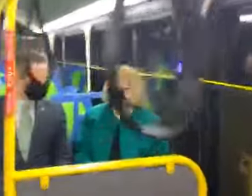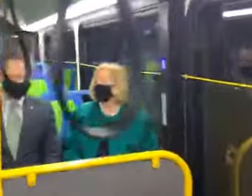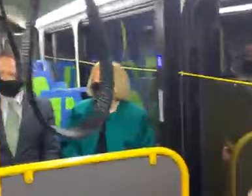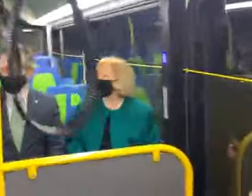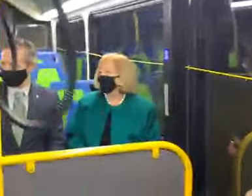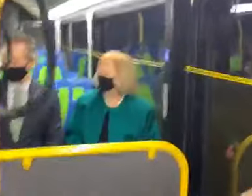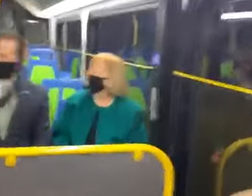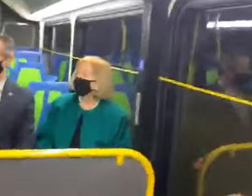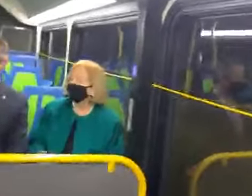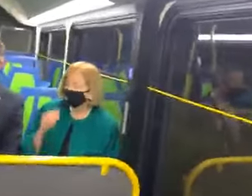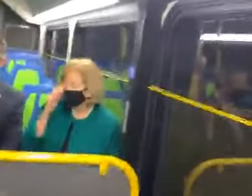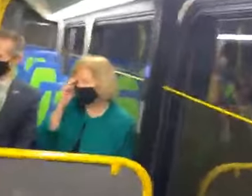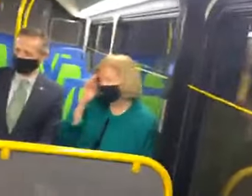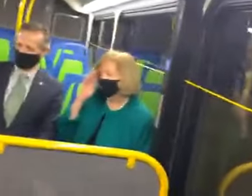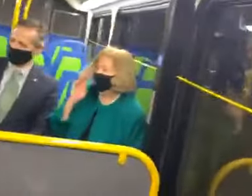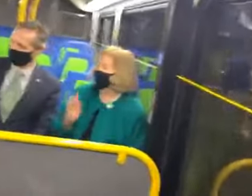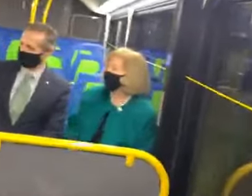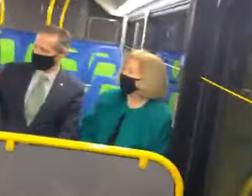touch.